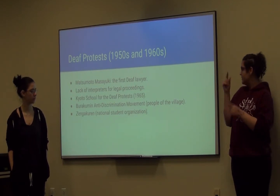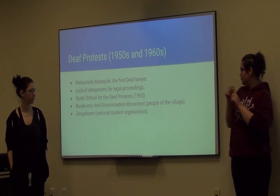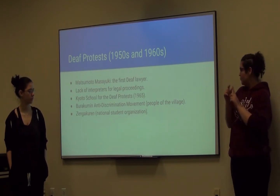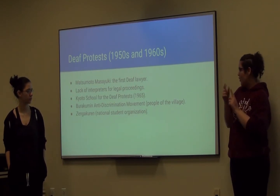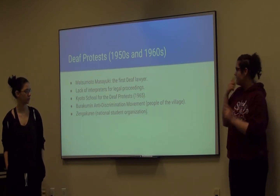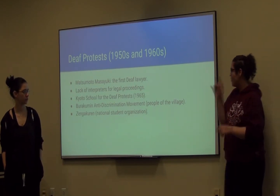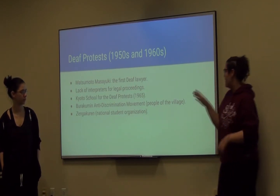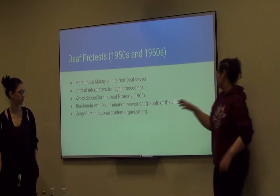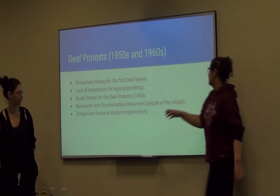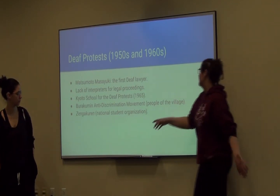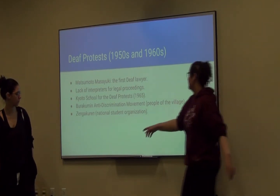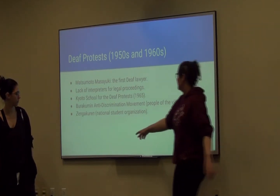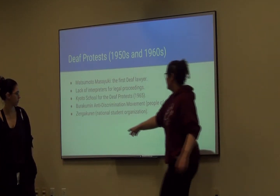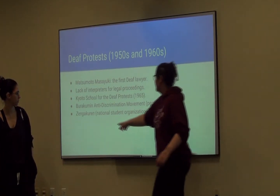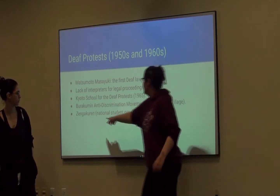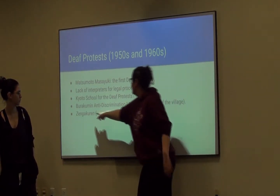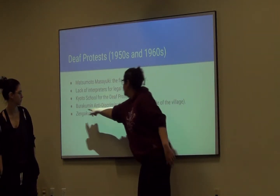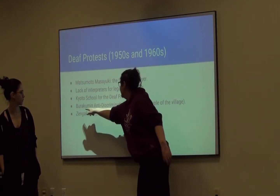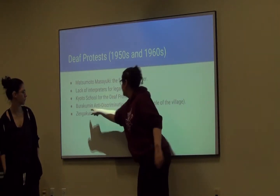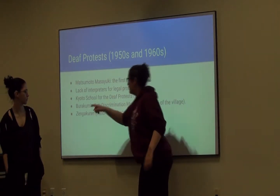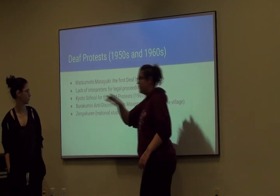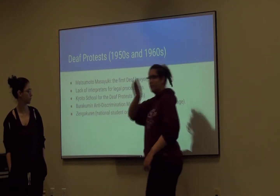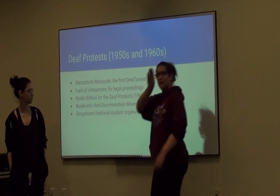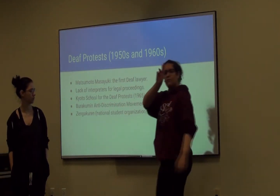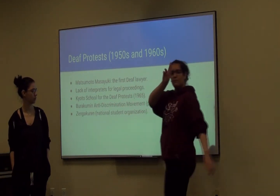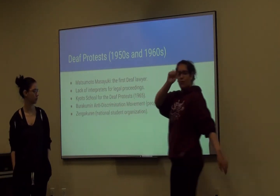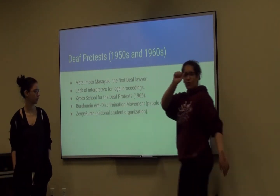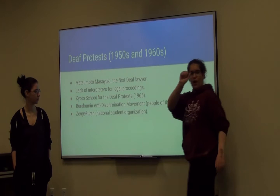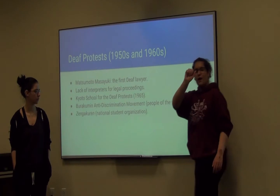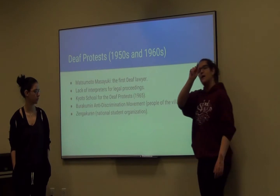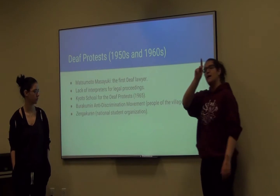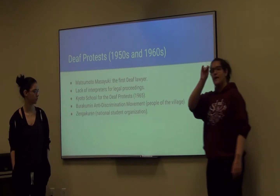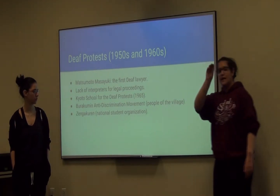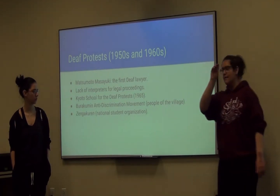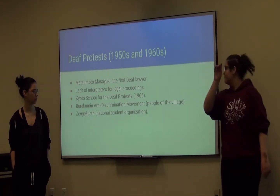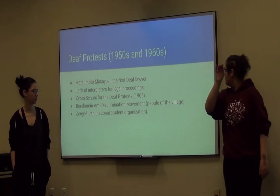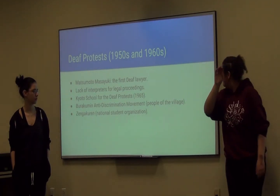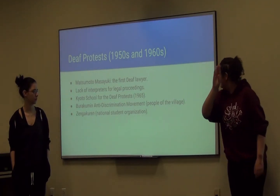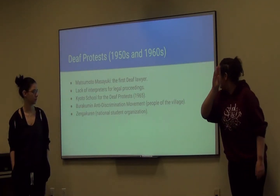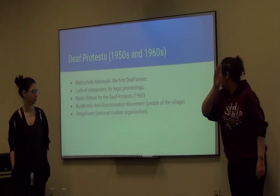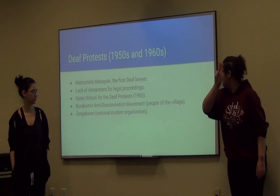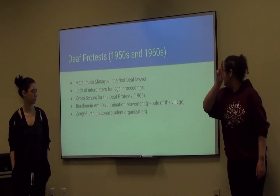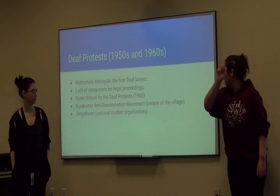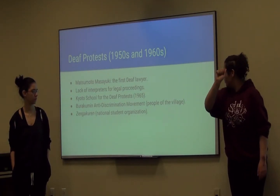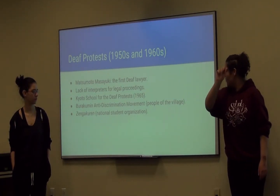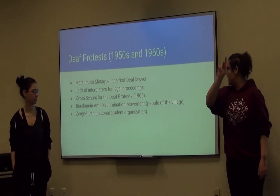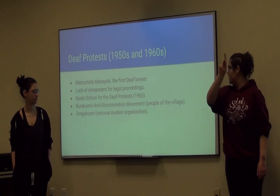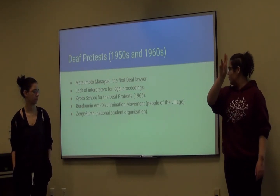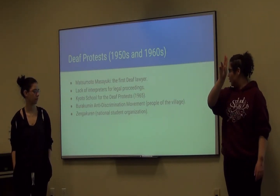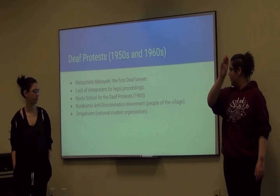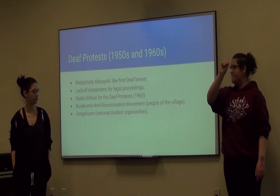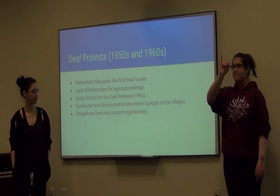So the people of the village, this was right here, is the Furukamin.